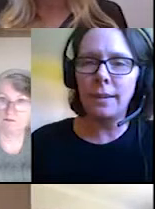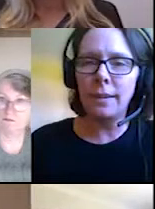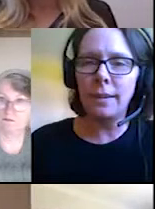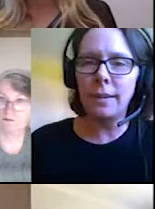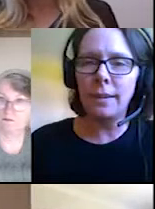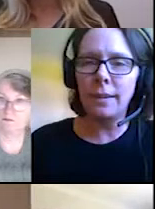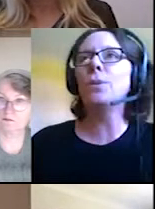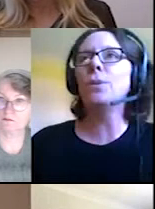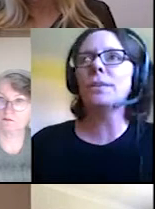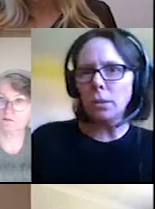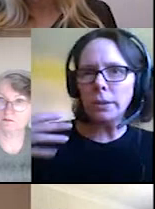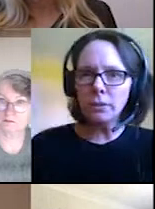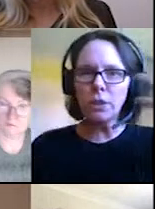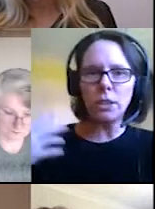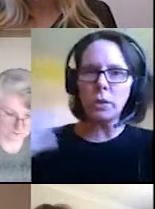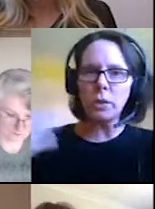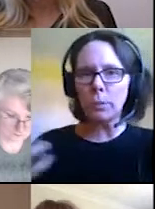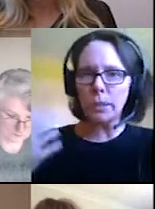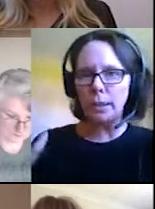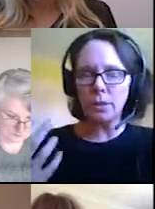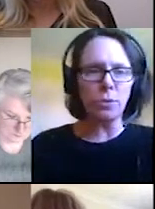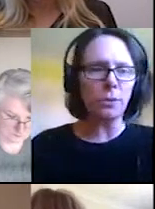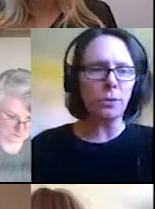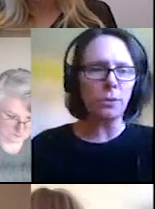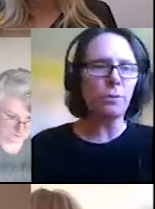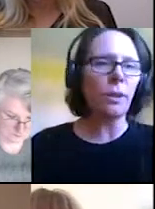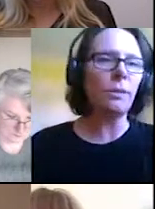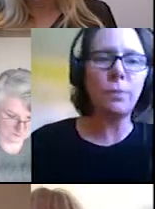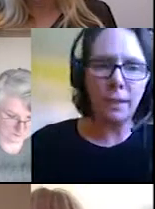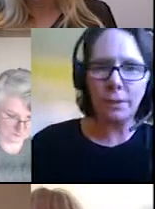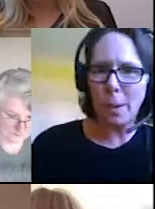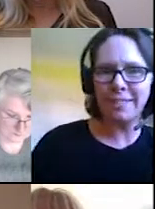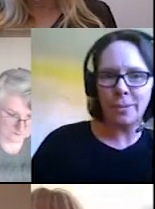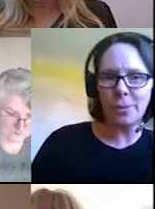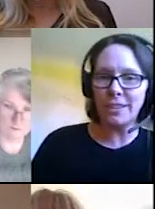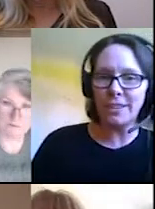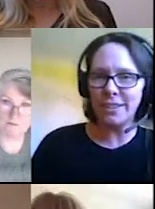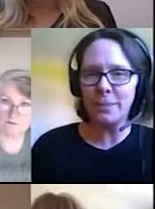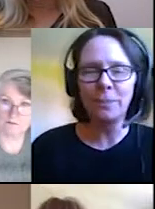of gesture while she's pretending to talk on the phone. It's a really lovely reminder of how important our gestures are.